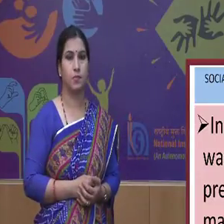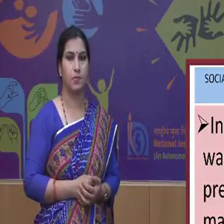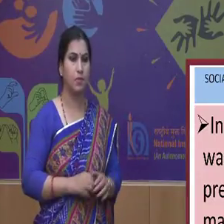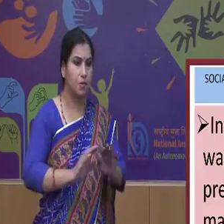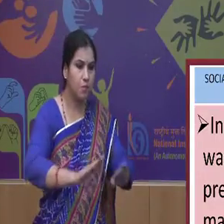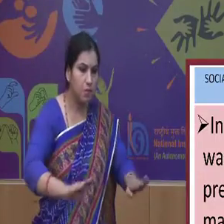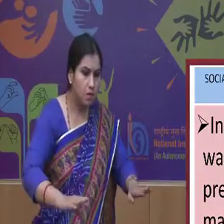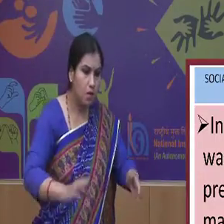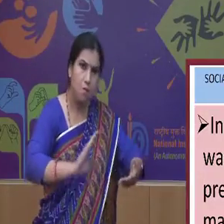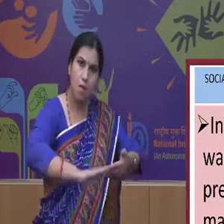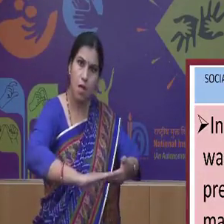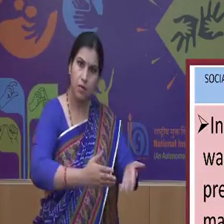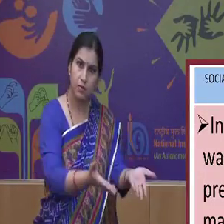child marriage.